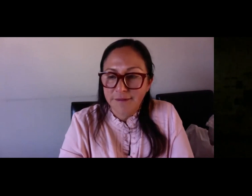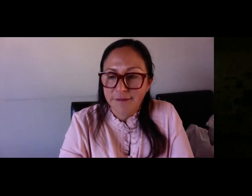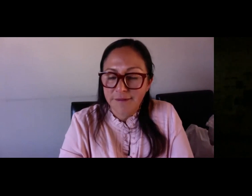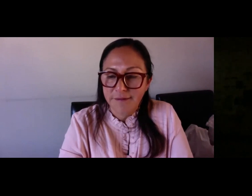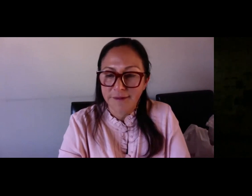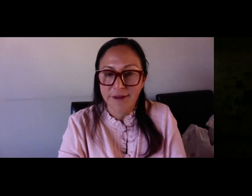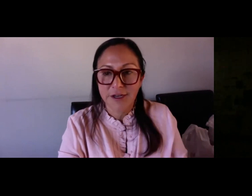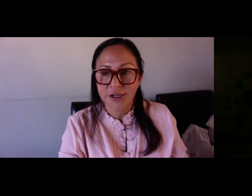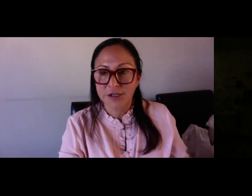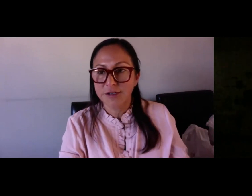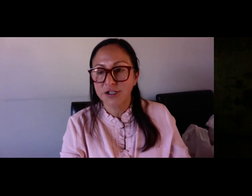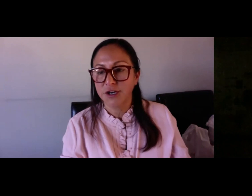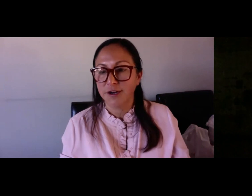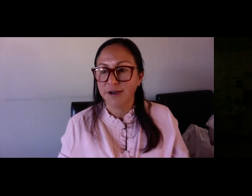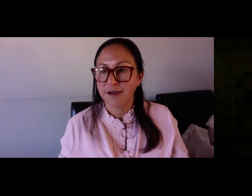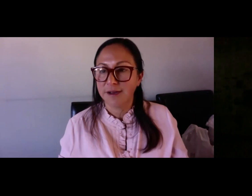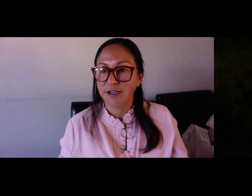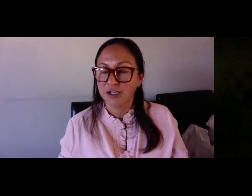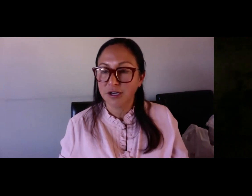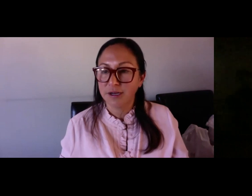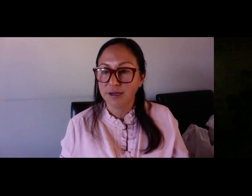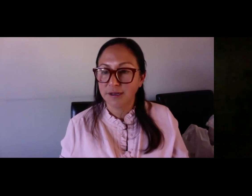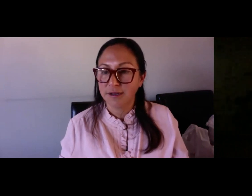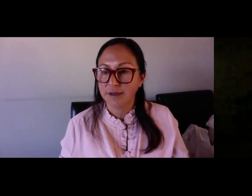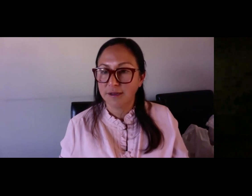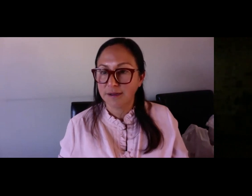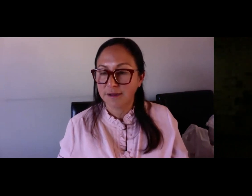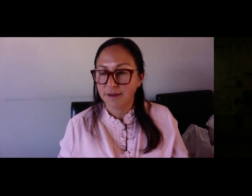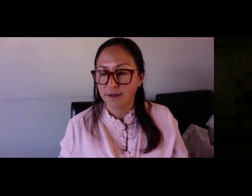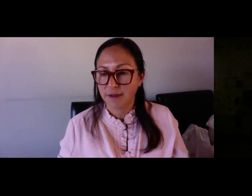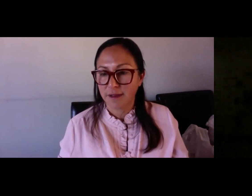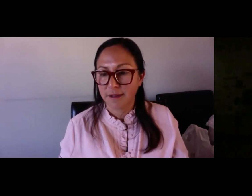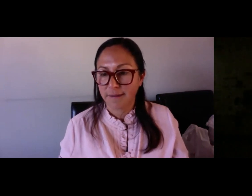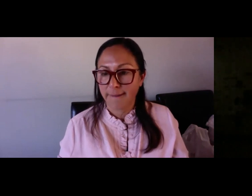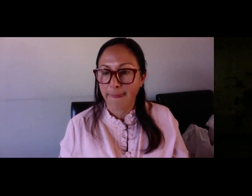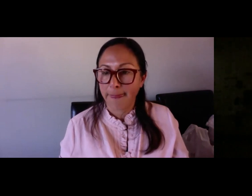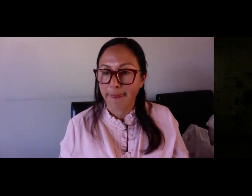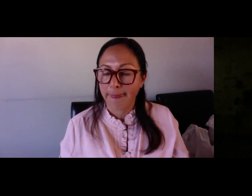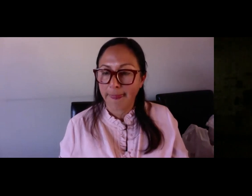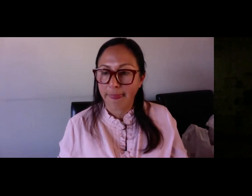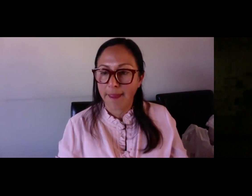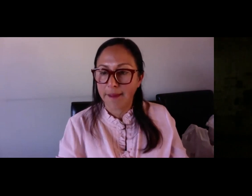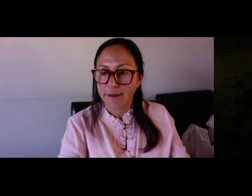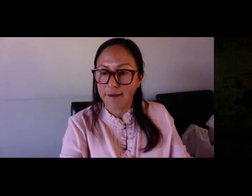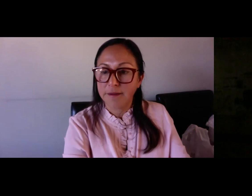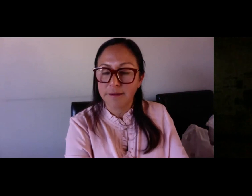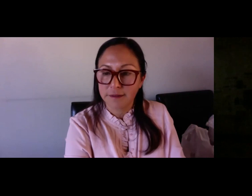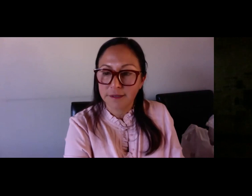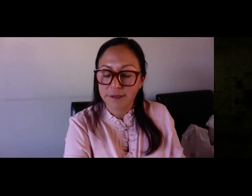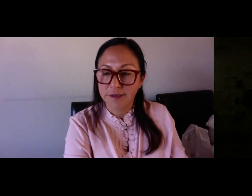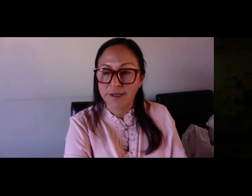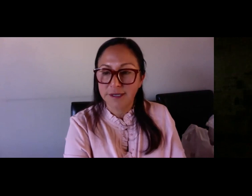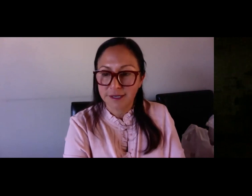We have a question in the chat, Ms. Sure. Jasna. If a child is not very motivated by water but is by juice, can we use